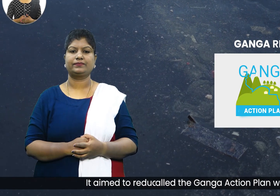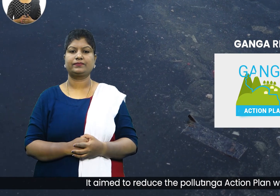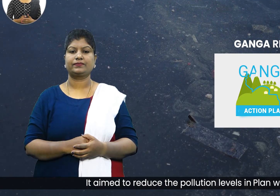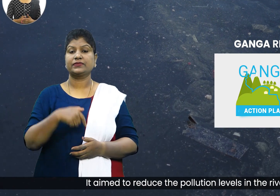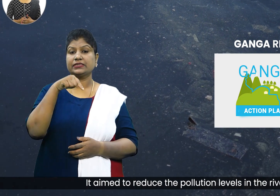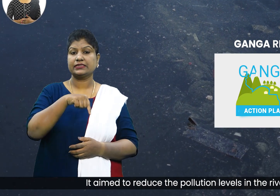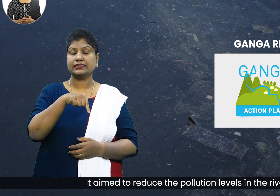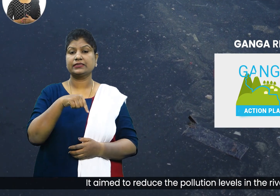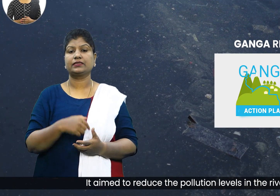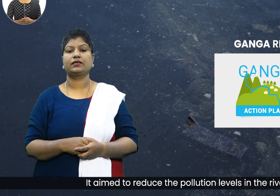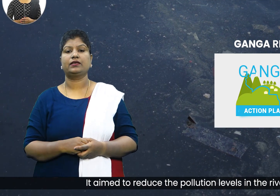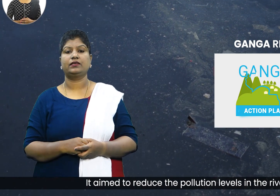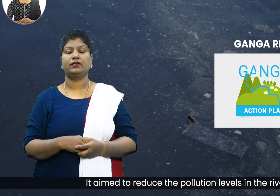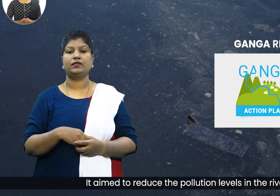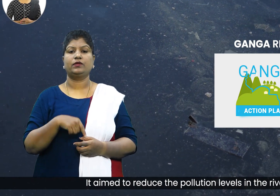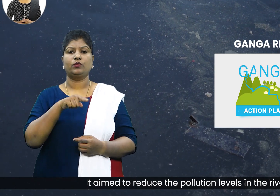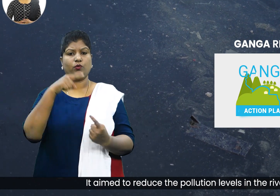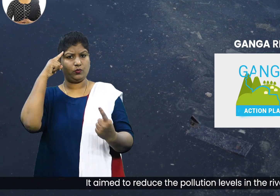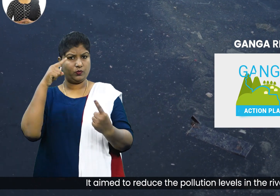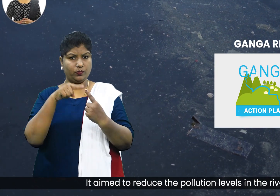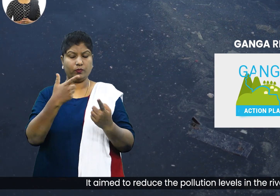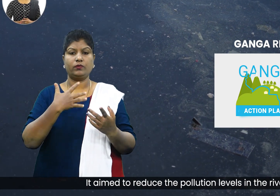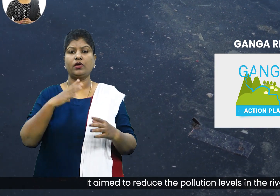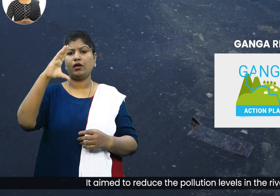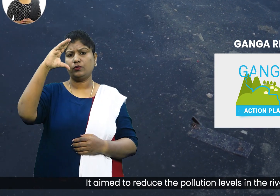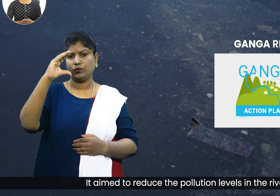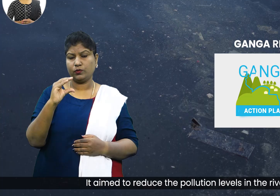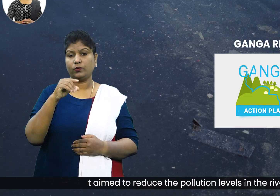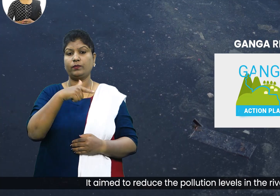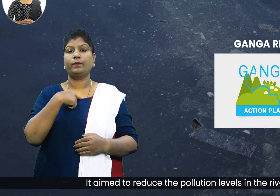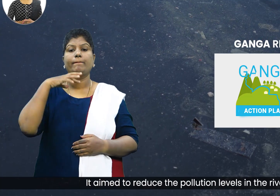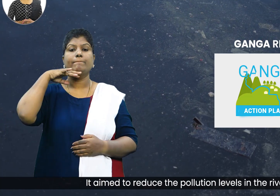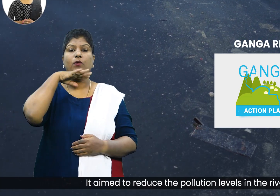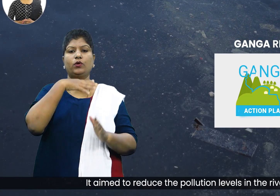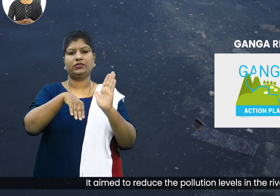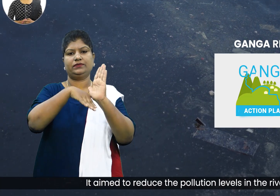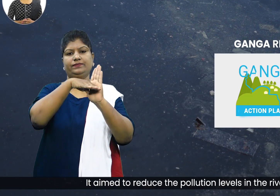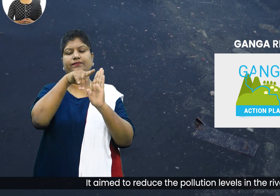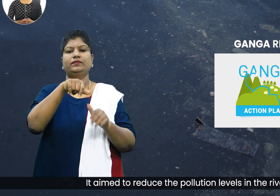It aimed to reduce the pollution levels in the river.